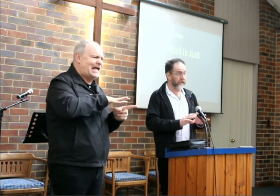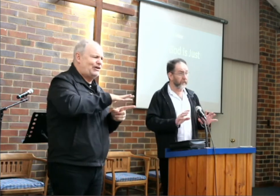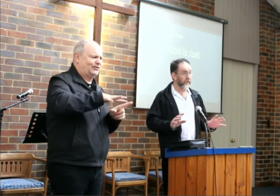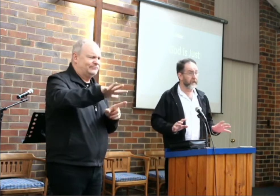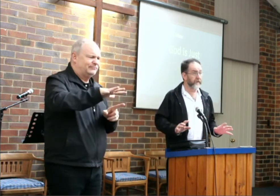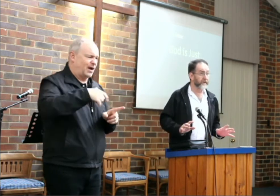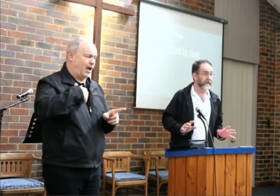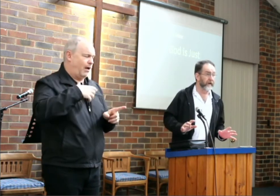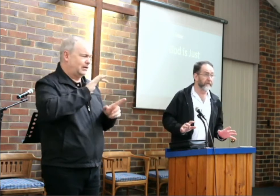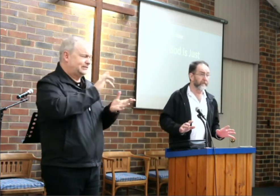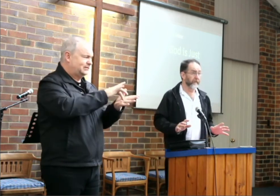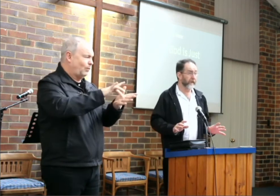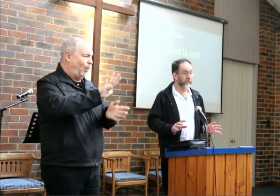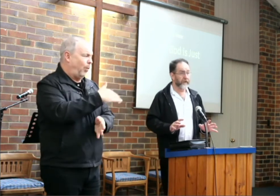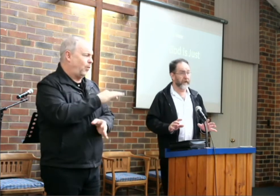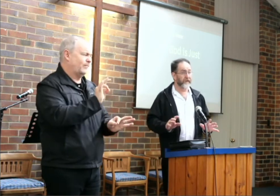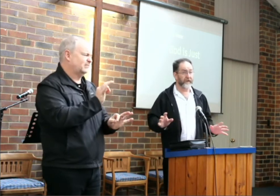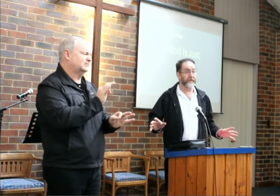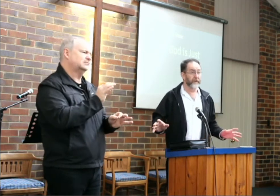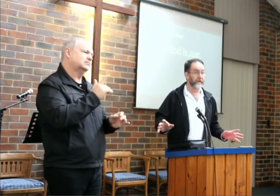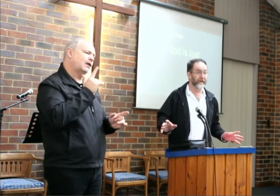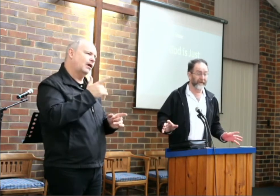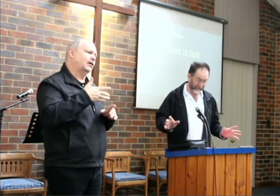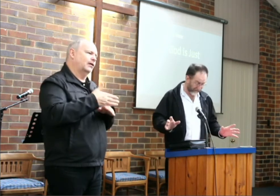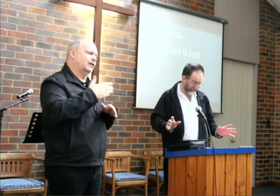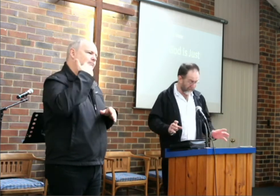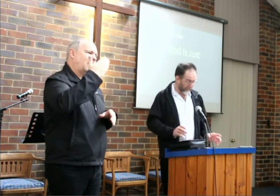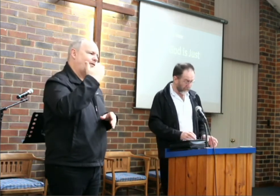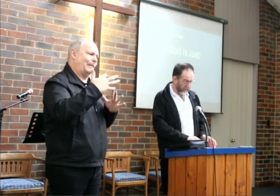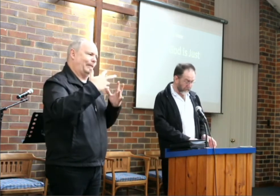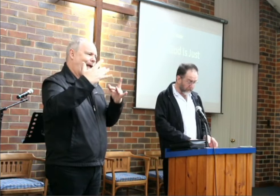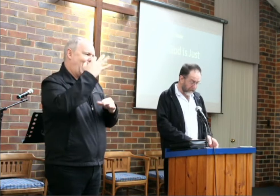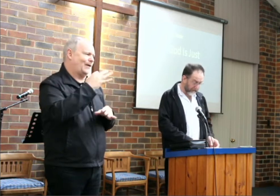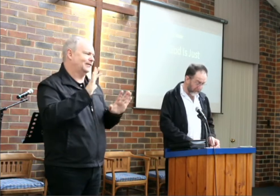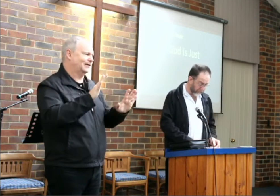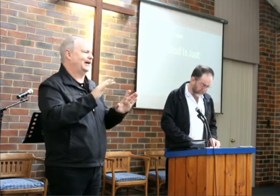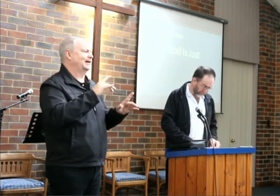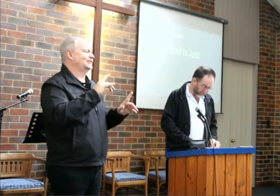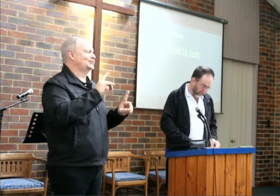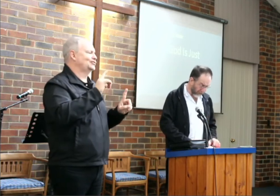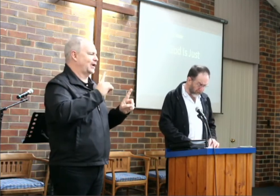going to deal with all the areas today. That would take a series. But we're going to look at